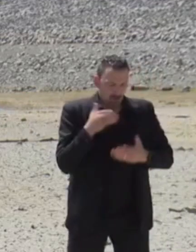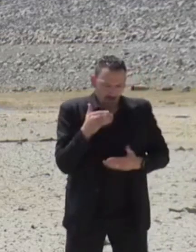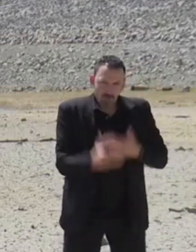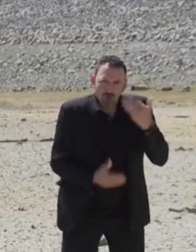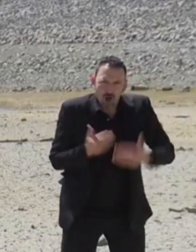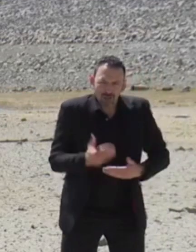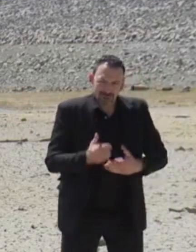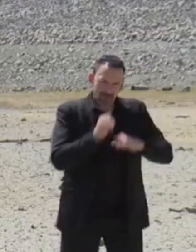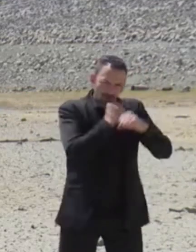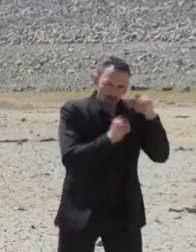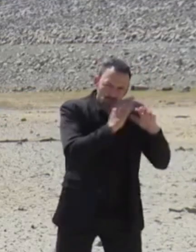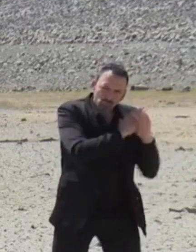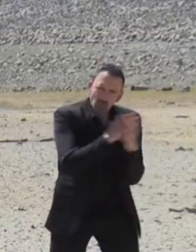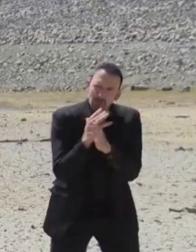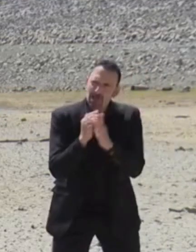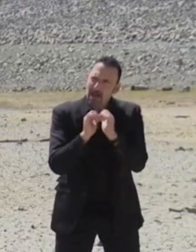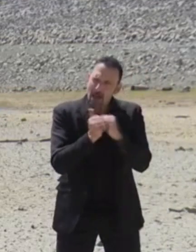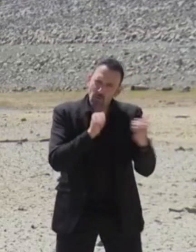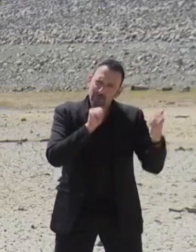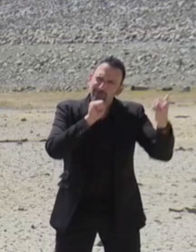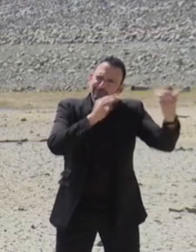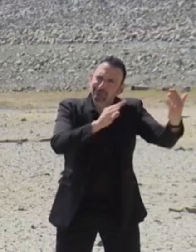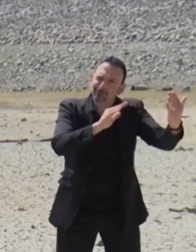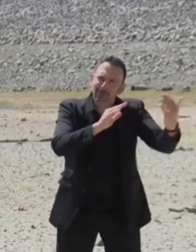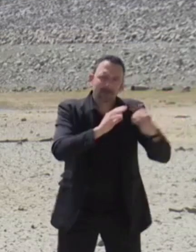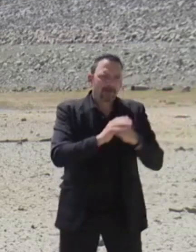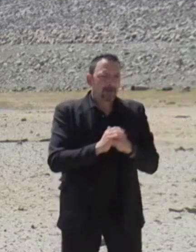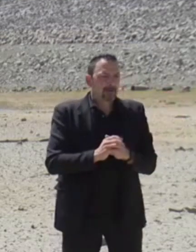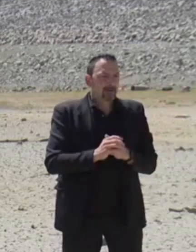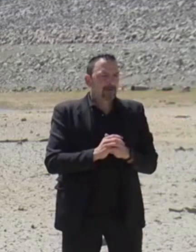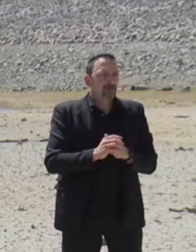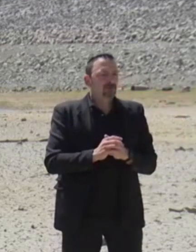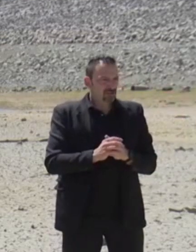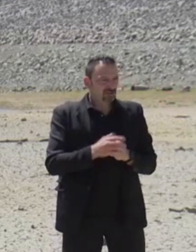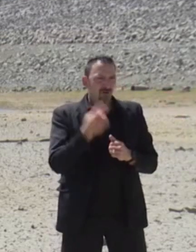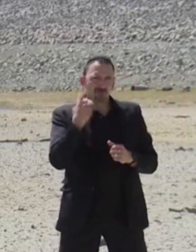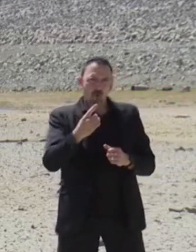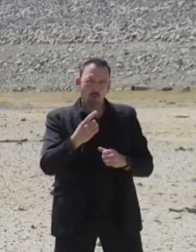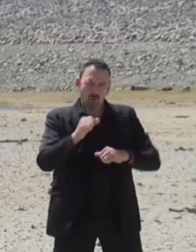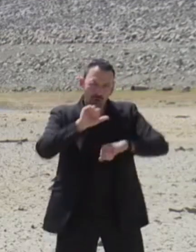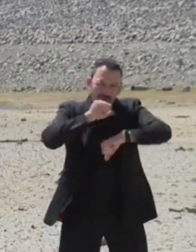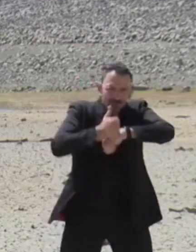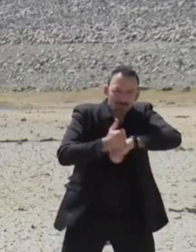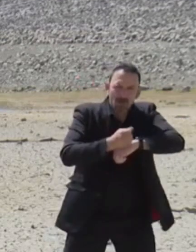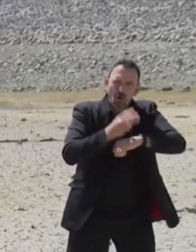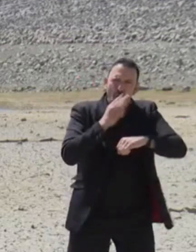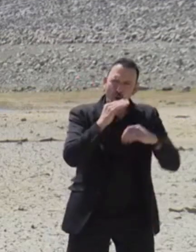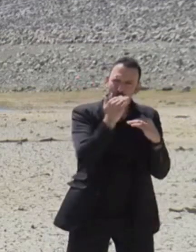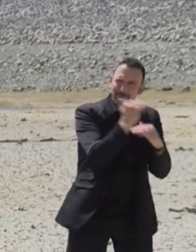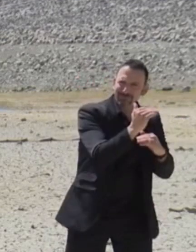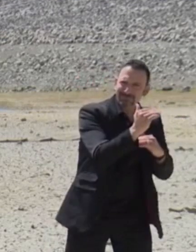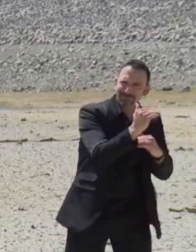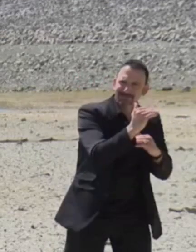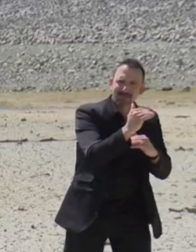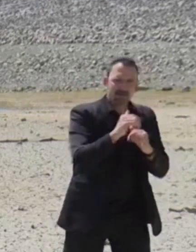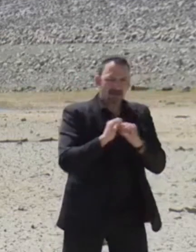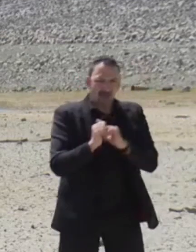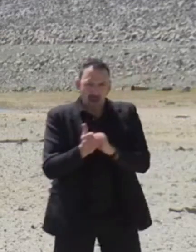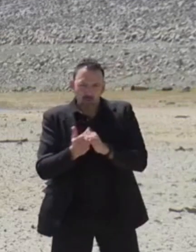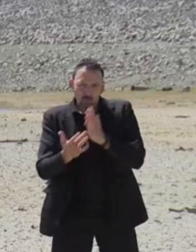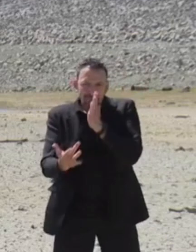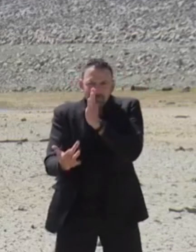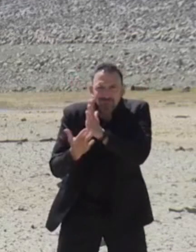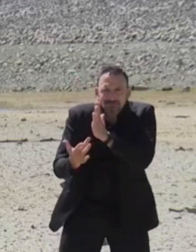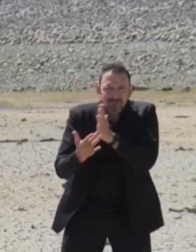looking at strategies as it relates to easing our regulatory framework, making available strategies and